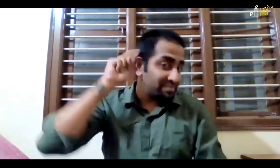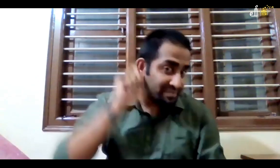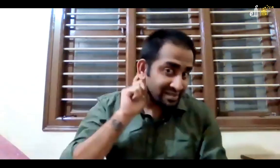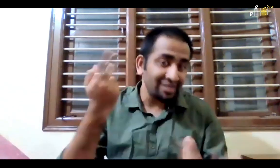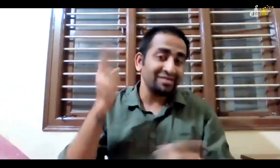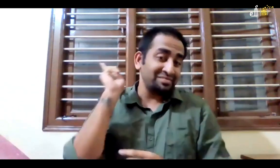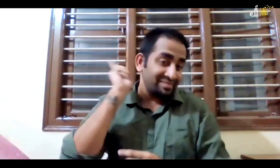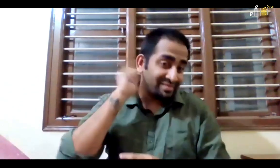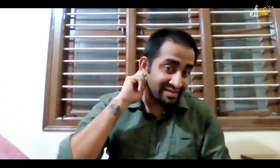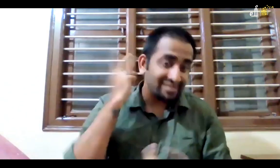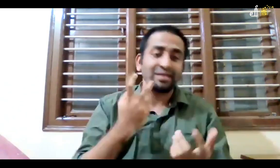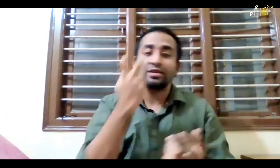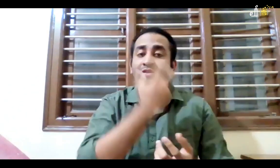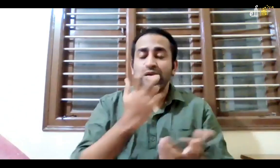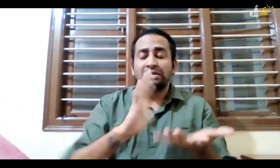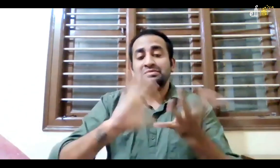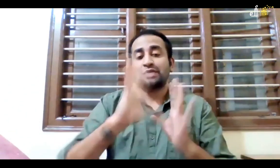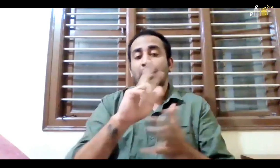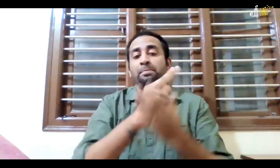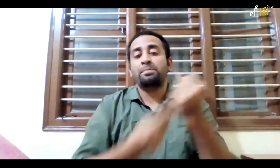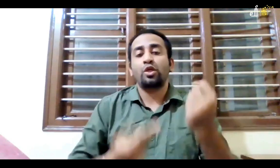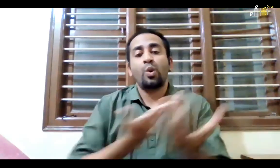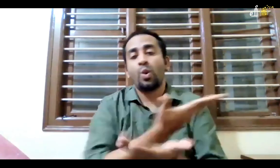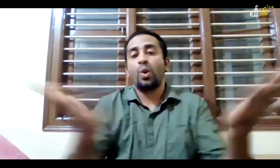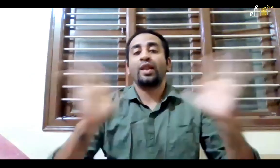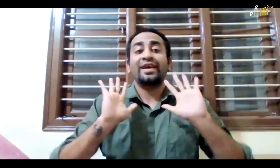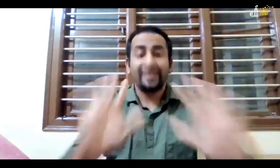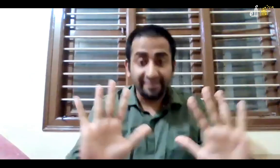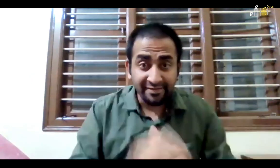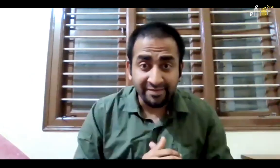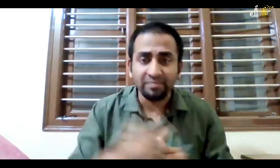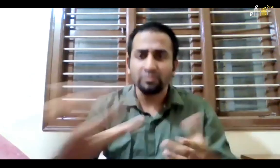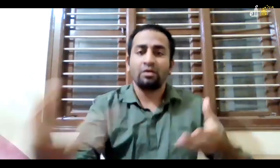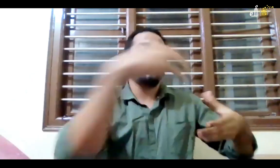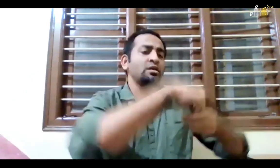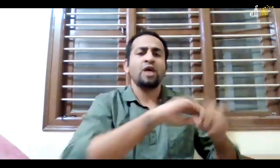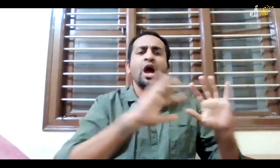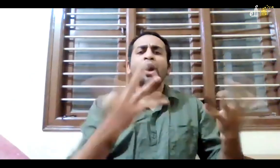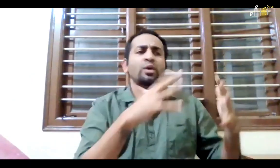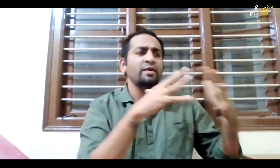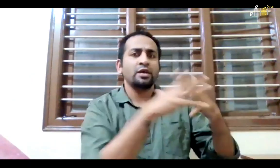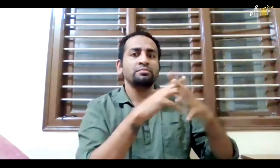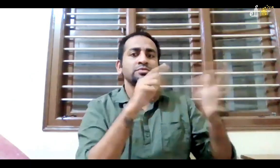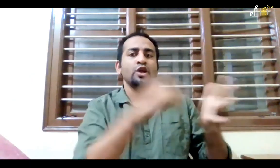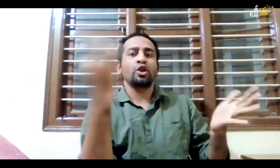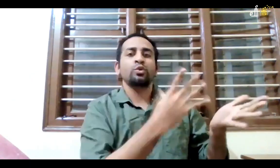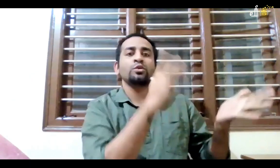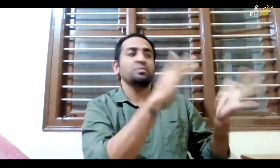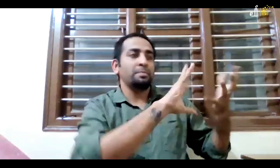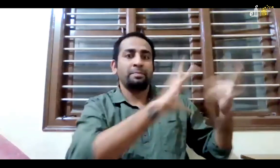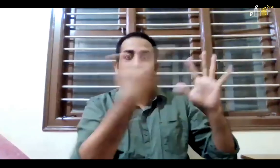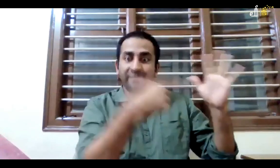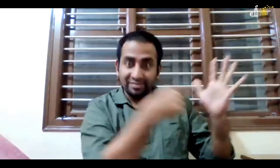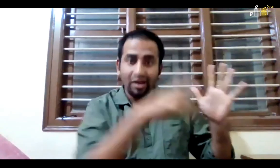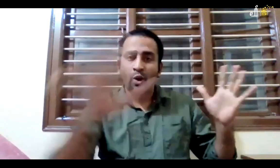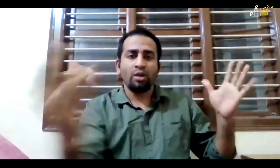not just for the deaf people, not just for the signers, for people with cochlear implant, people with autism, anything, for all the diverse